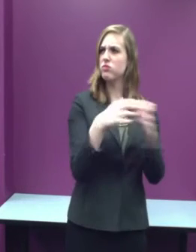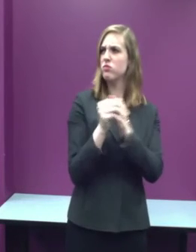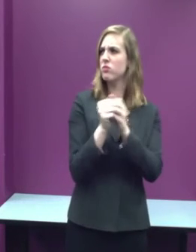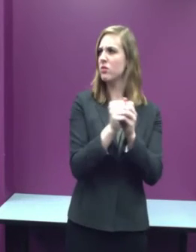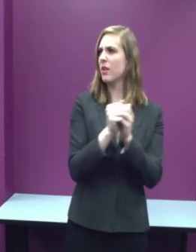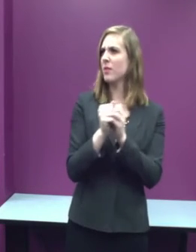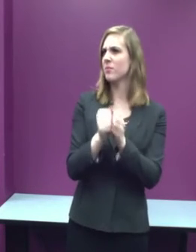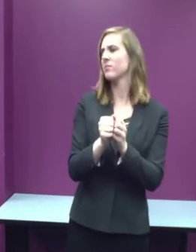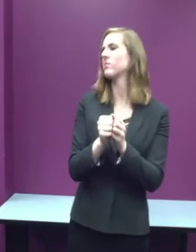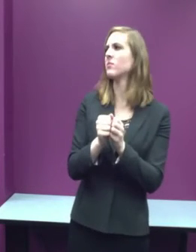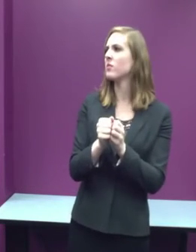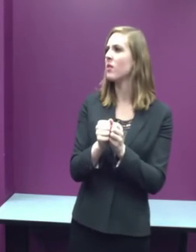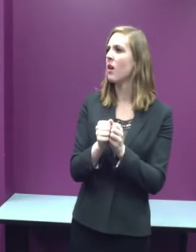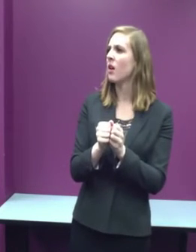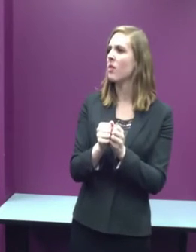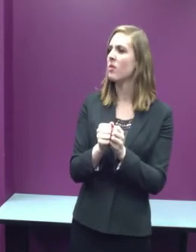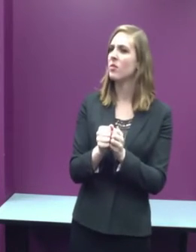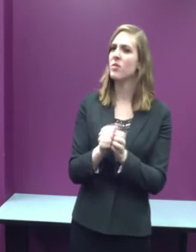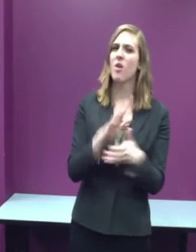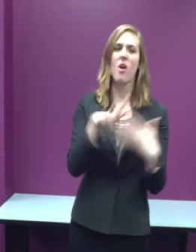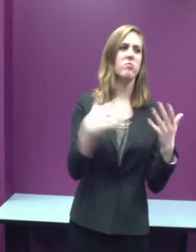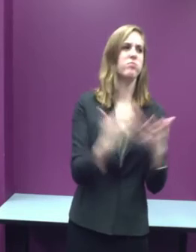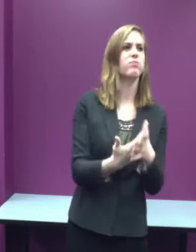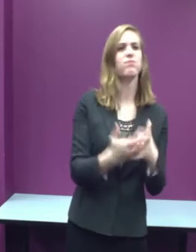I should feel equal pleasure in sharing them as yourself.